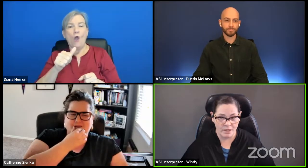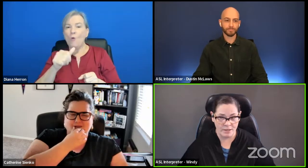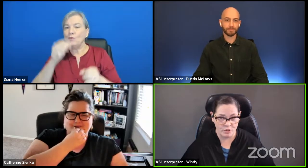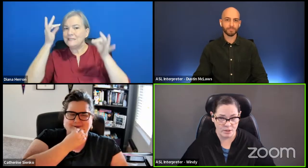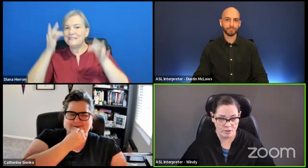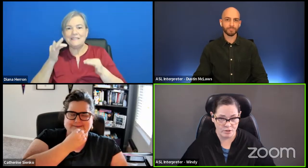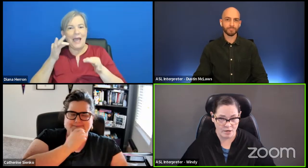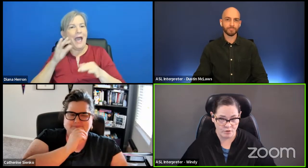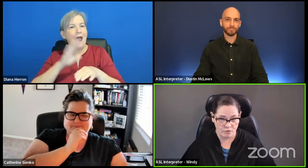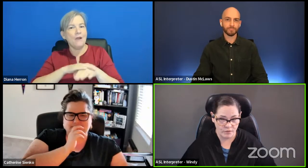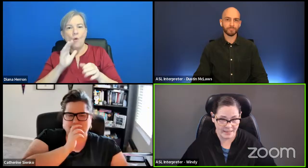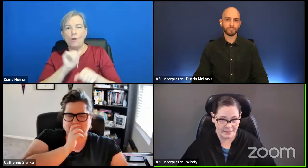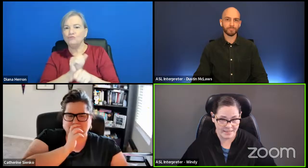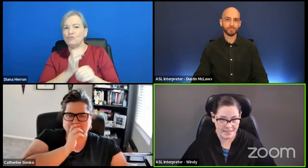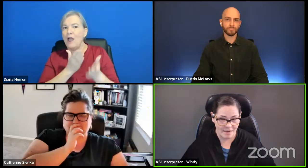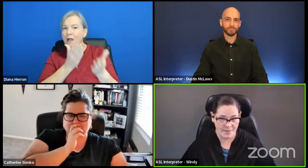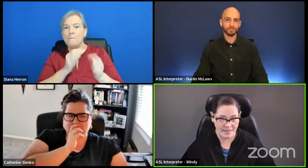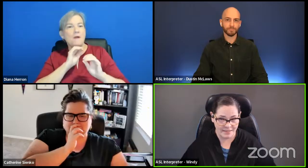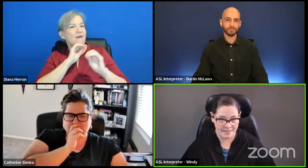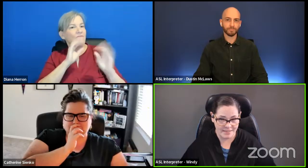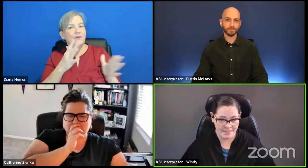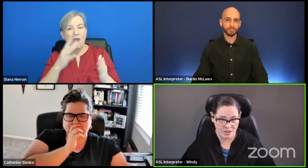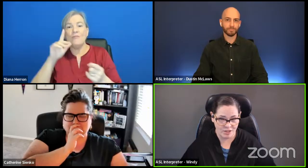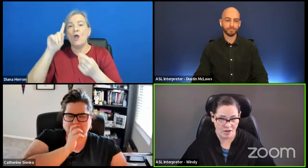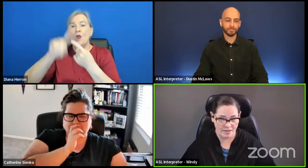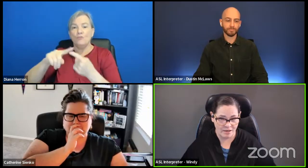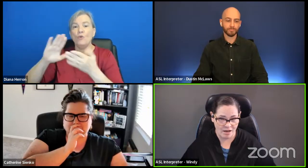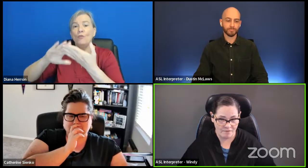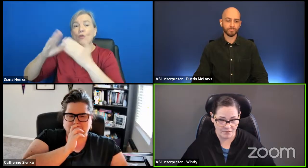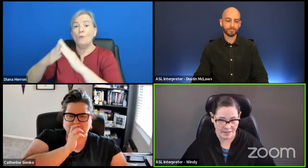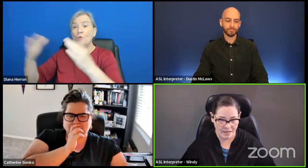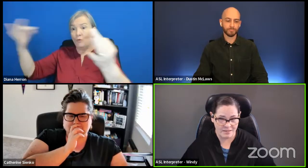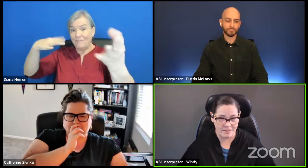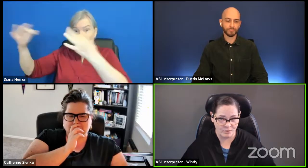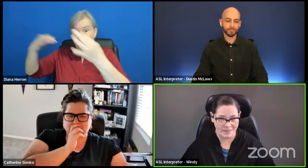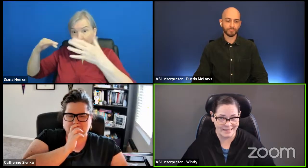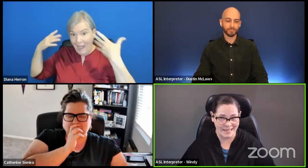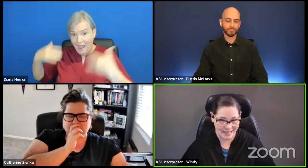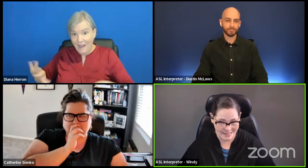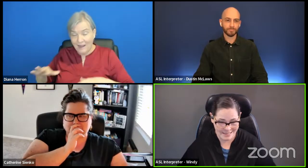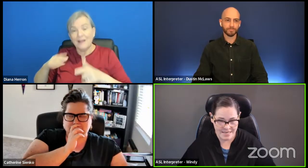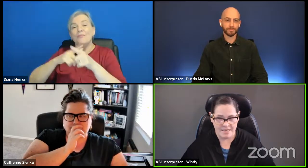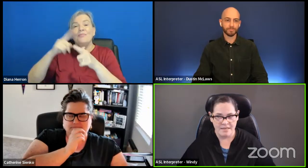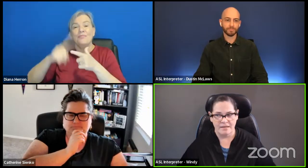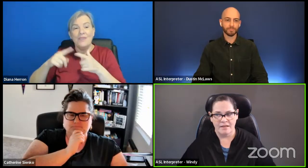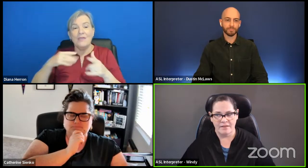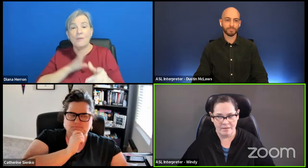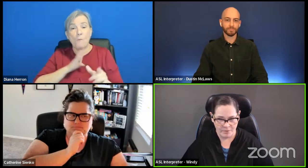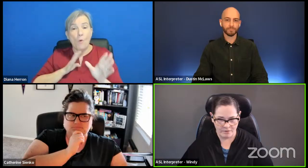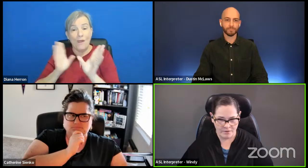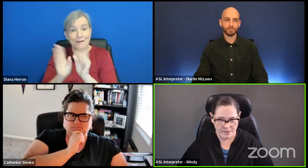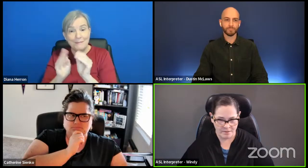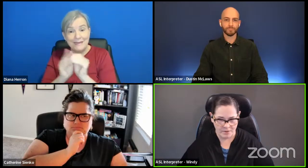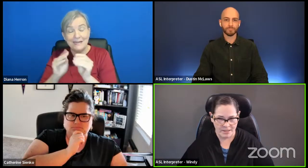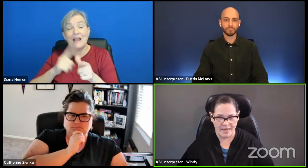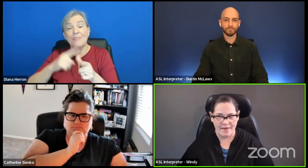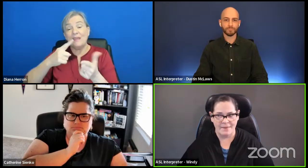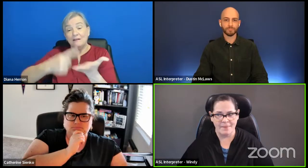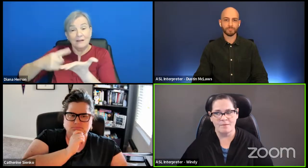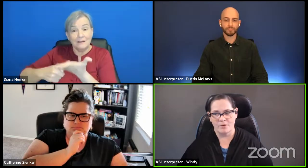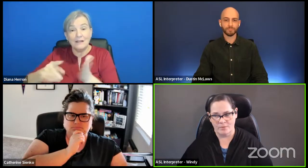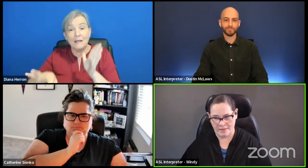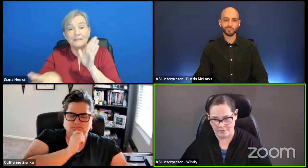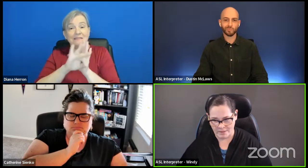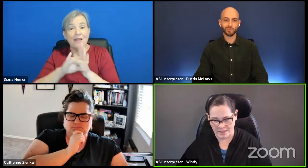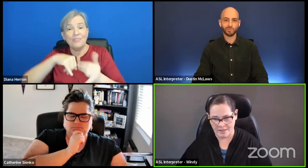regarding to our two finalists, not making a decision on an offering until we get the input from the community,